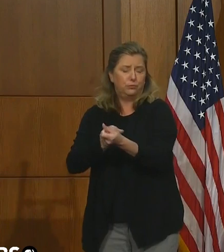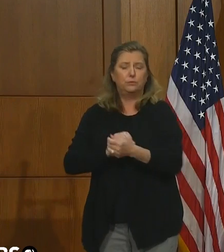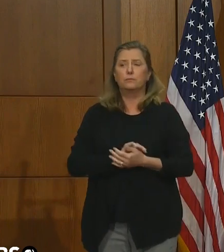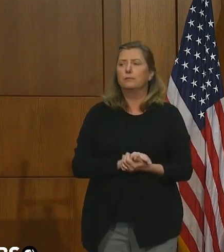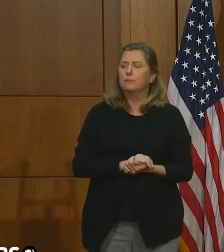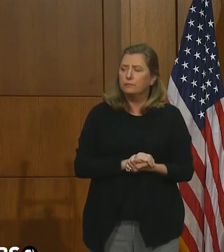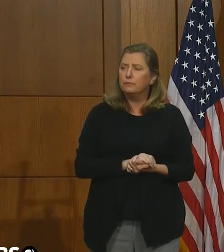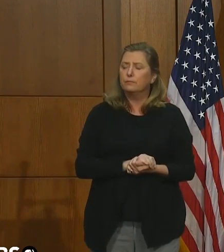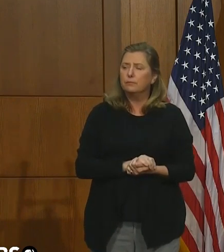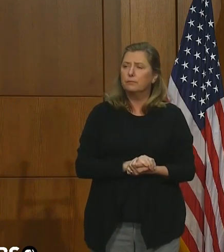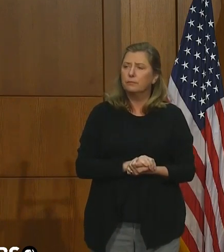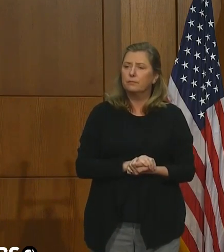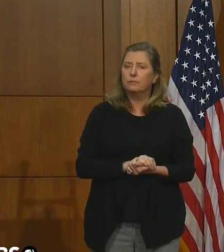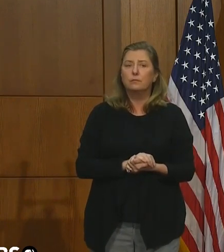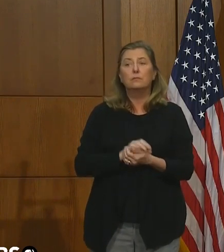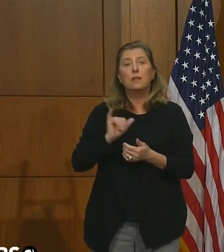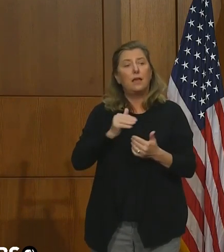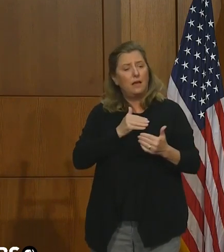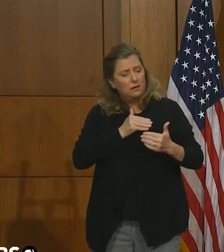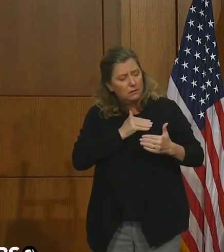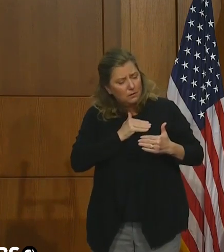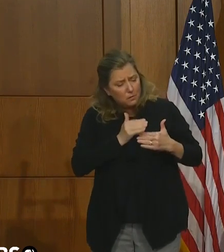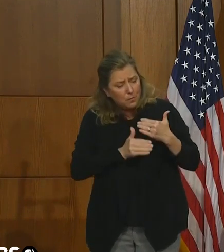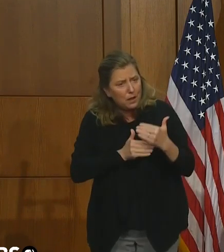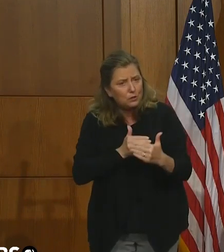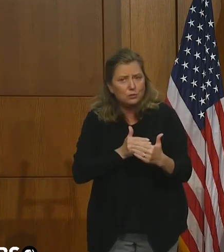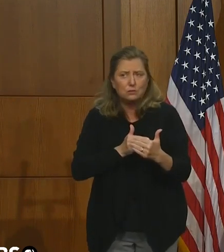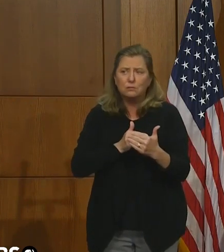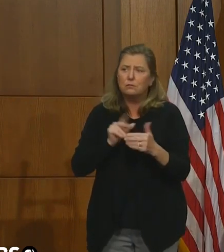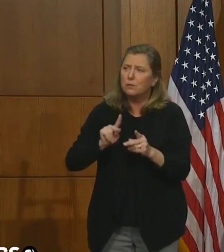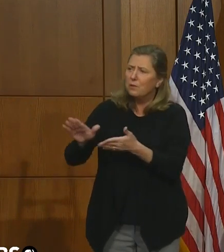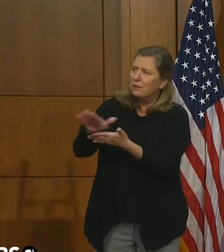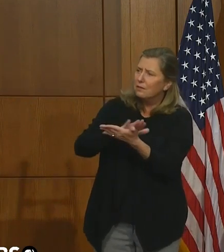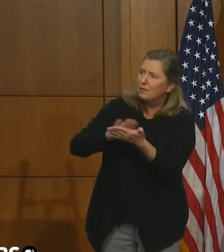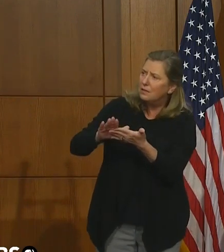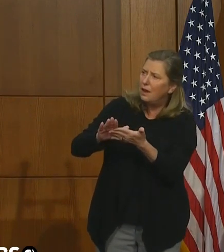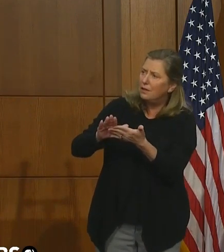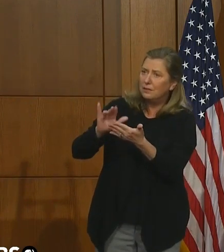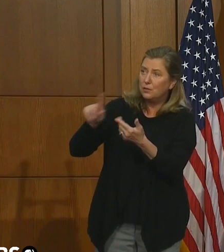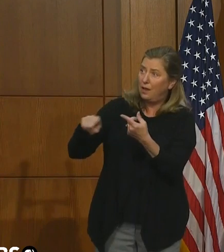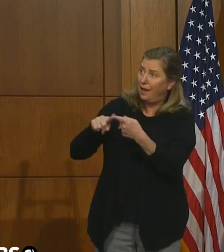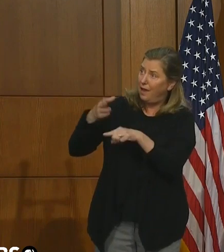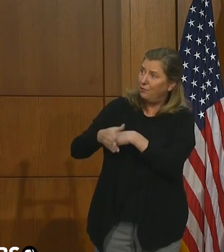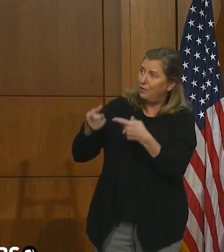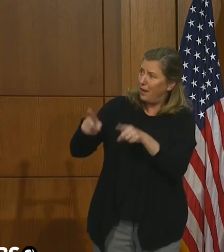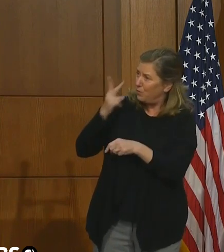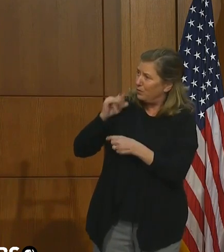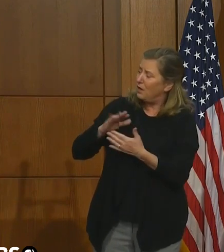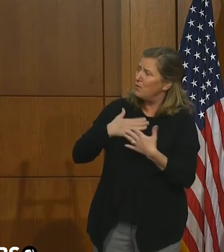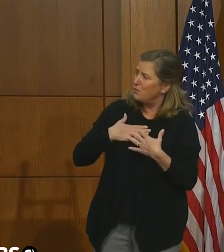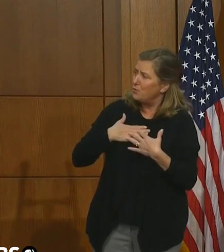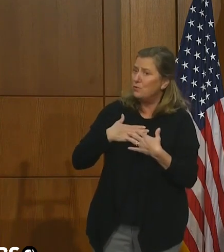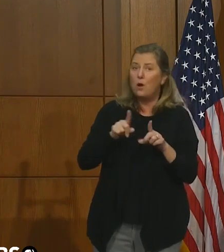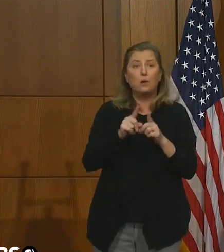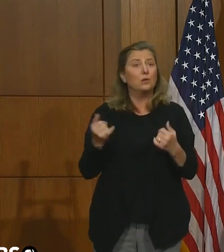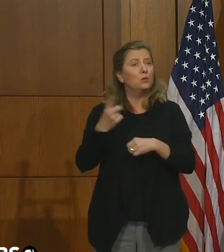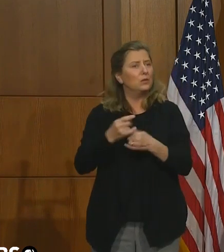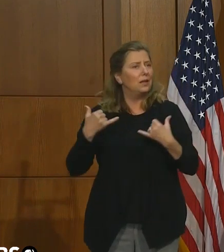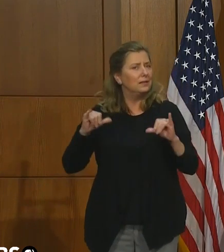compassion and kindness in people, and we continue to see it today. While the current